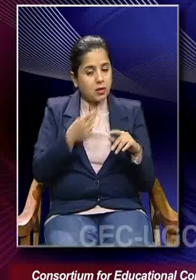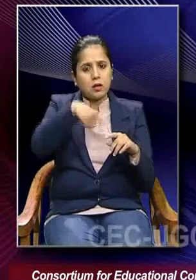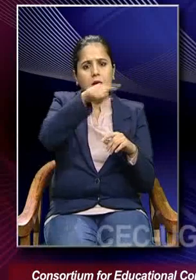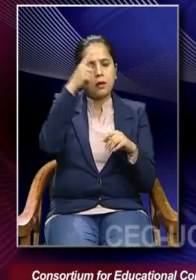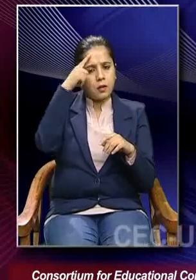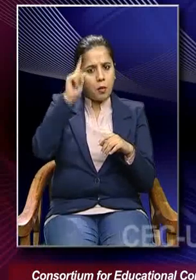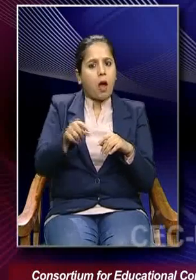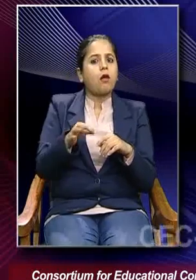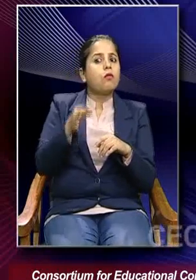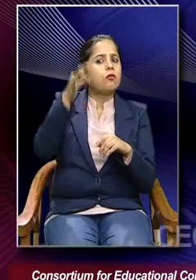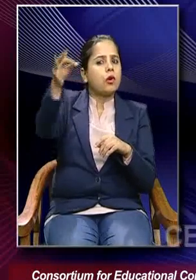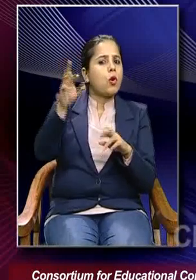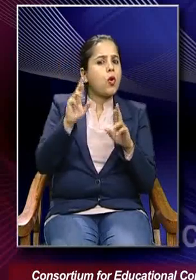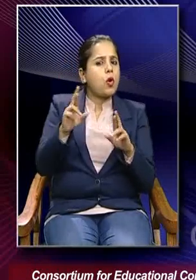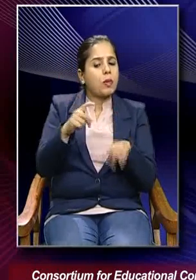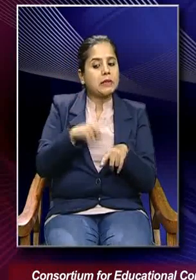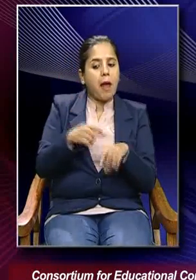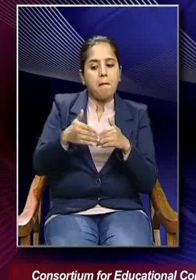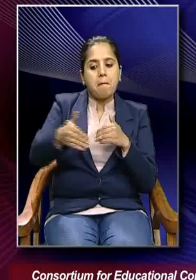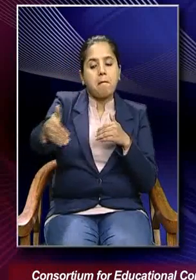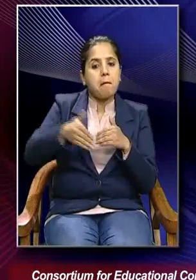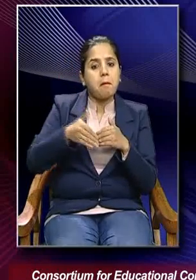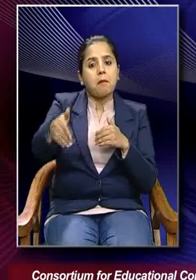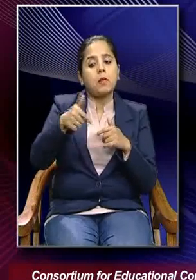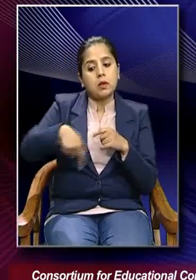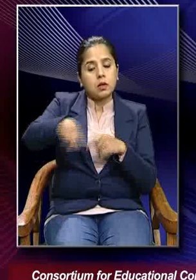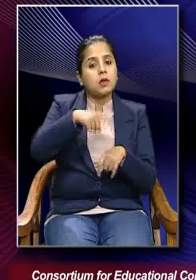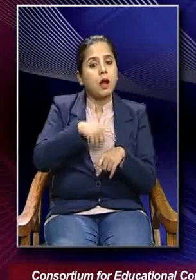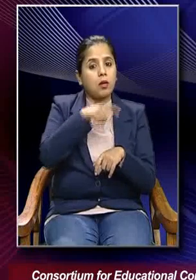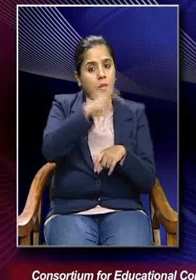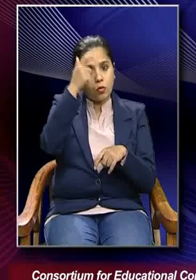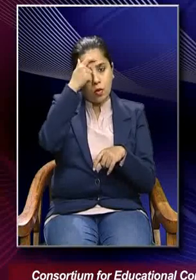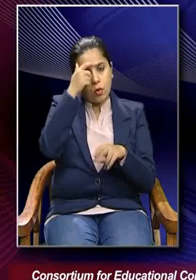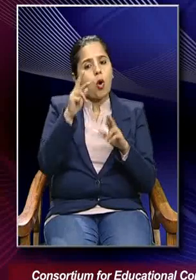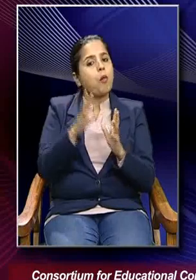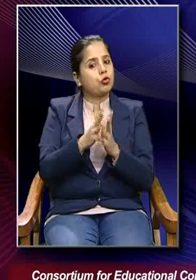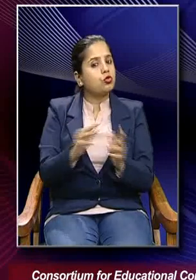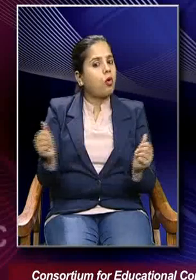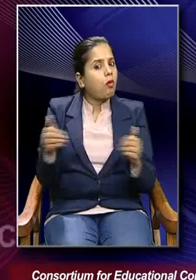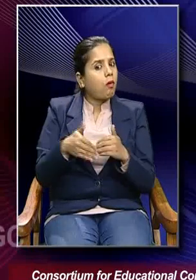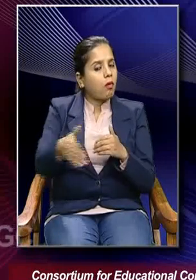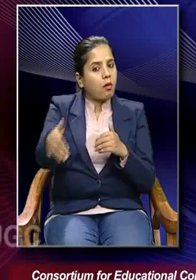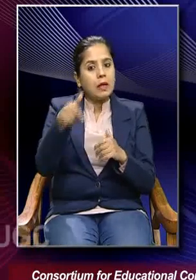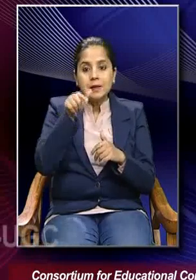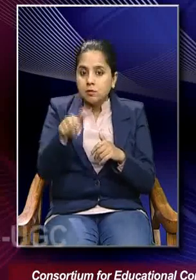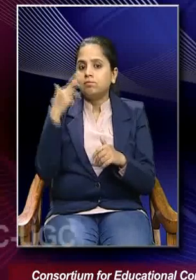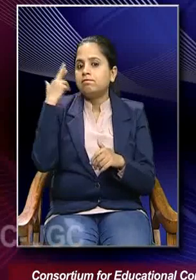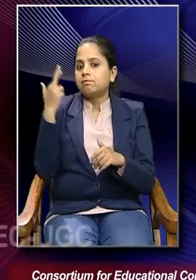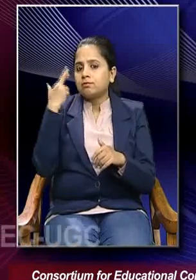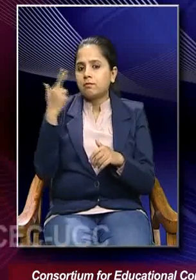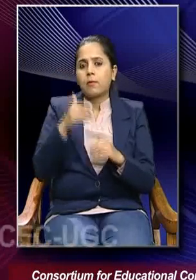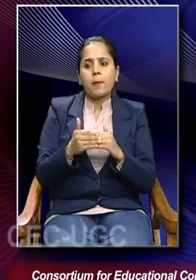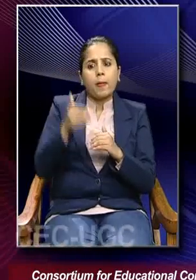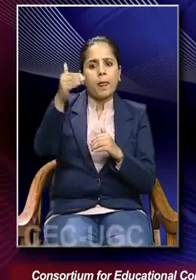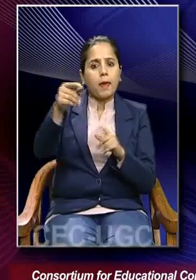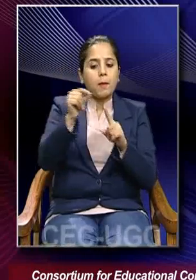predict the course of time over which the problem would be solved. And therefore, prediction was